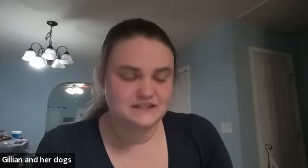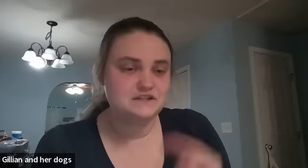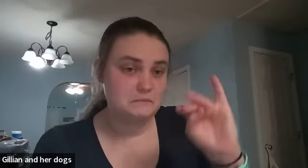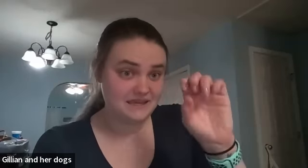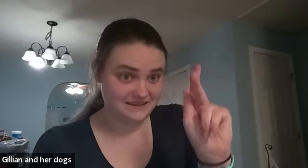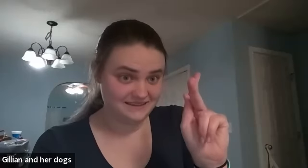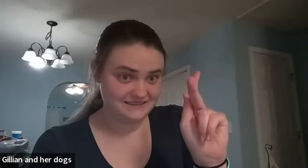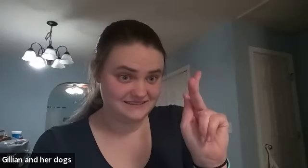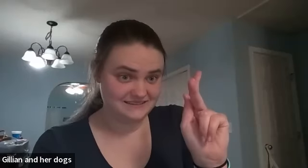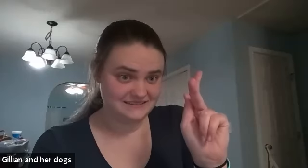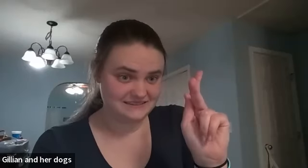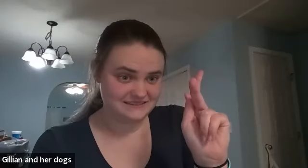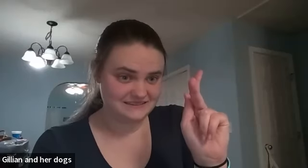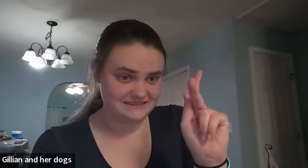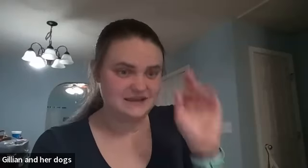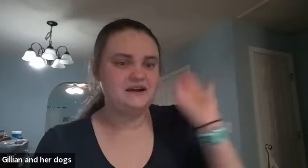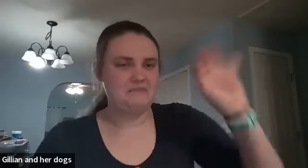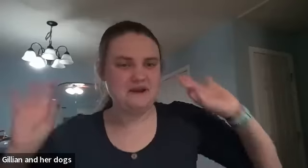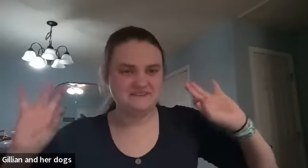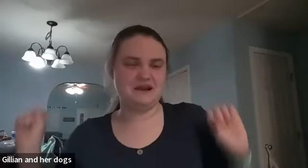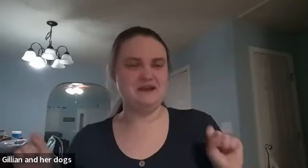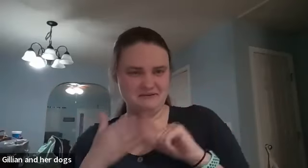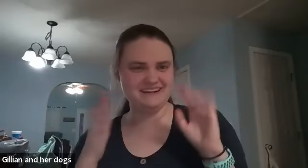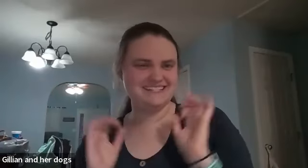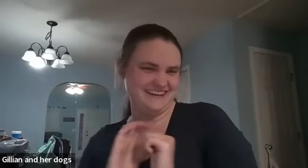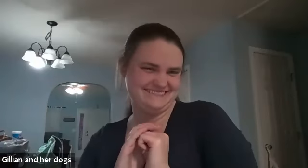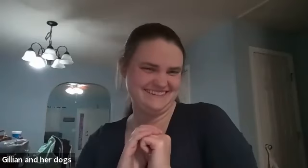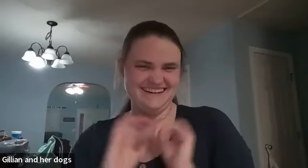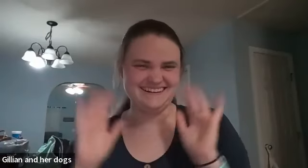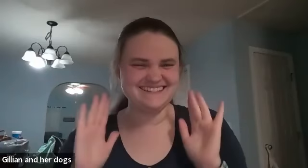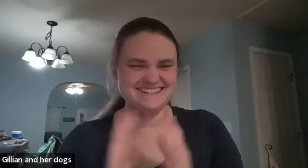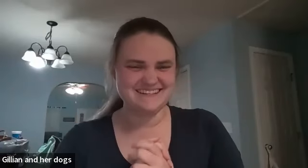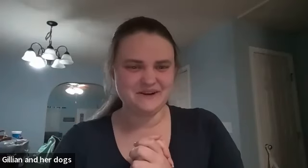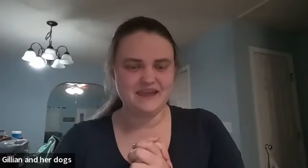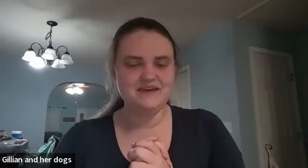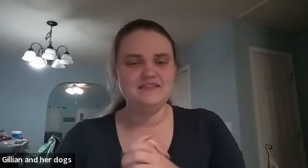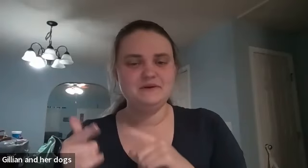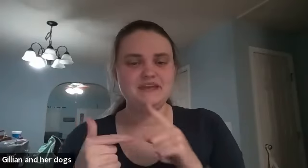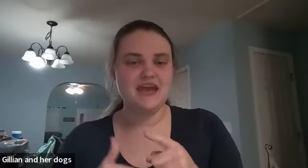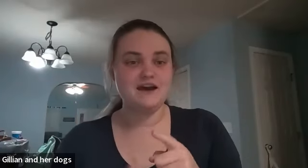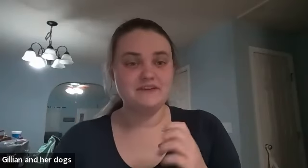so Mick. Okay, perfect. All right. I wanted to check. All right. Awesome. Okay. Then we have